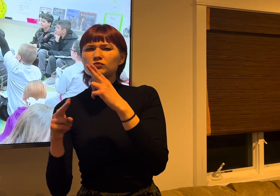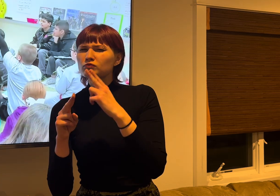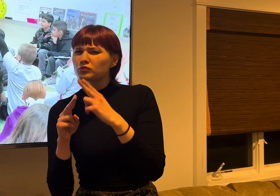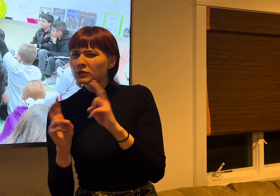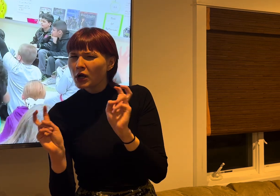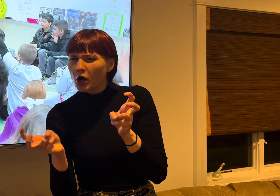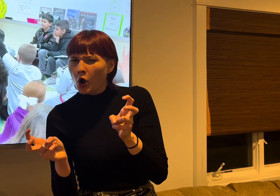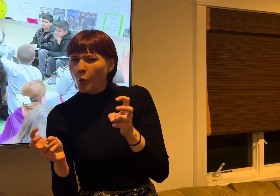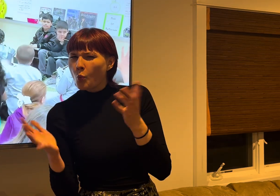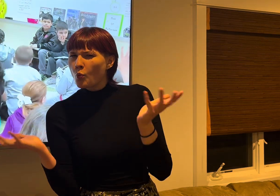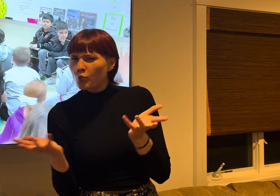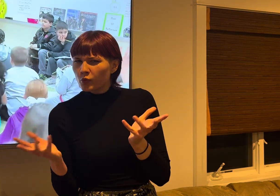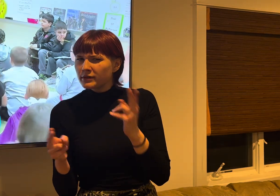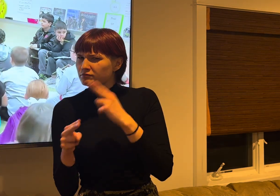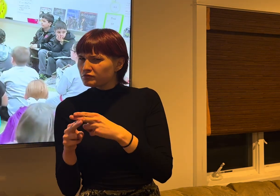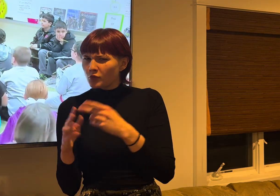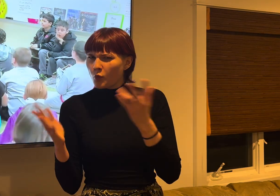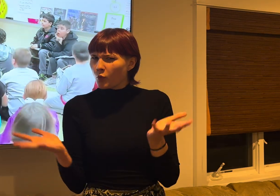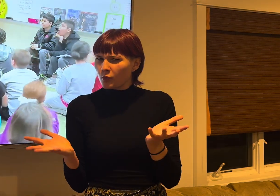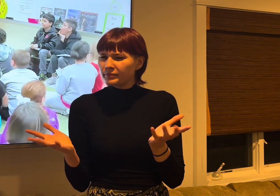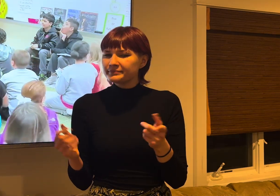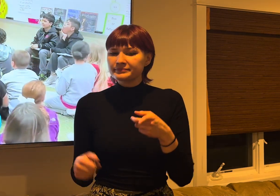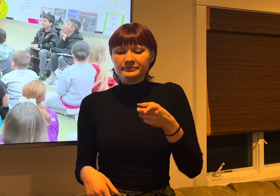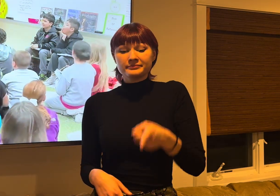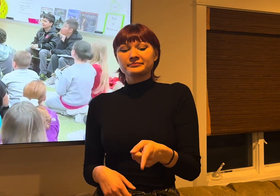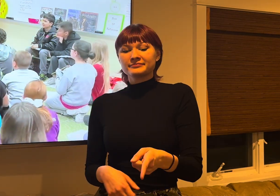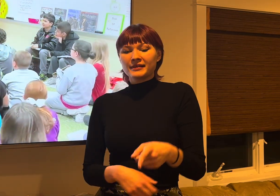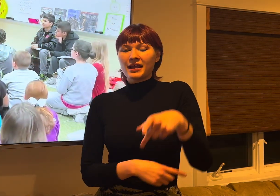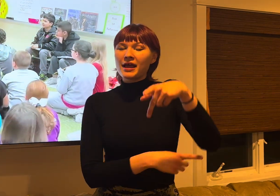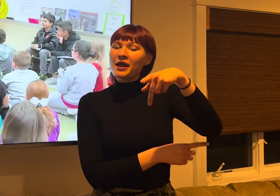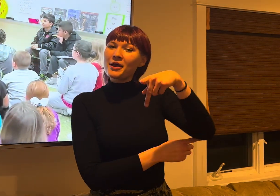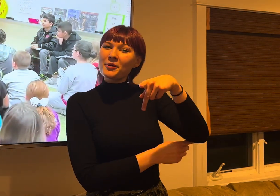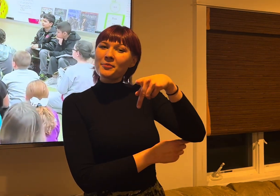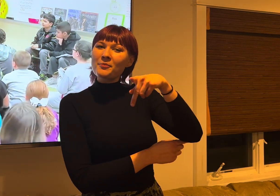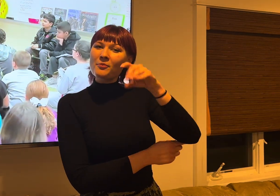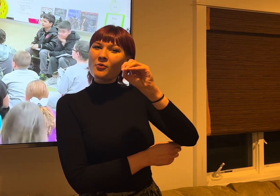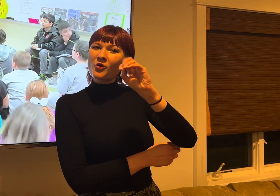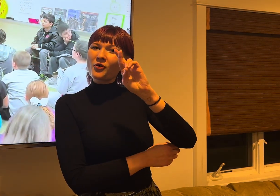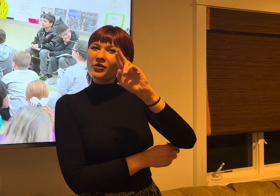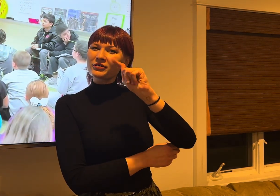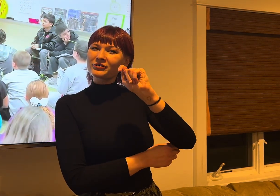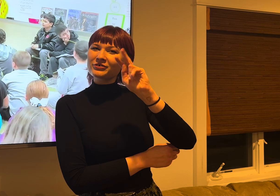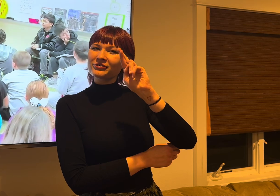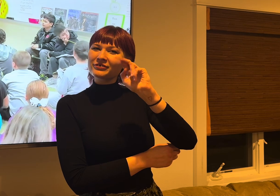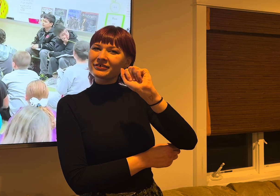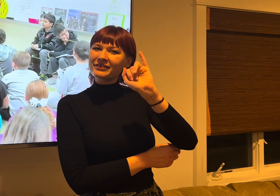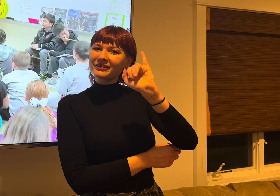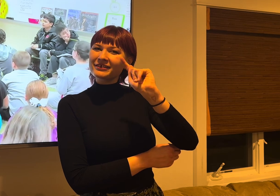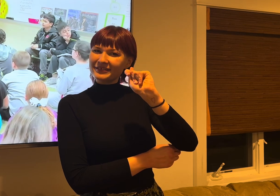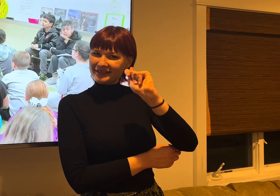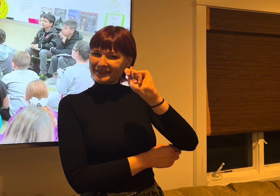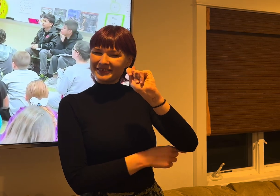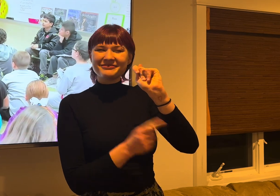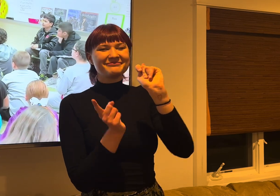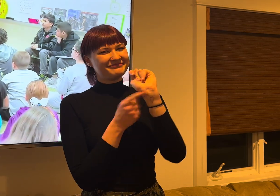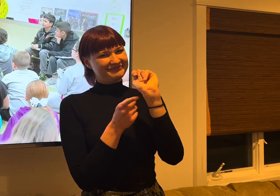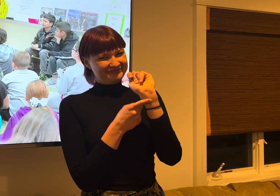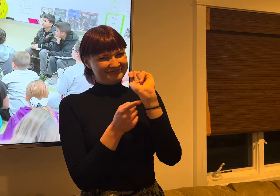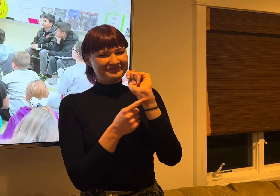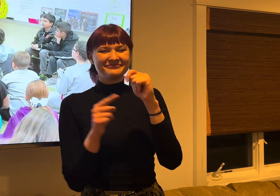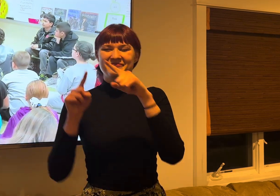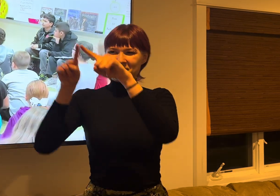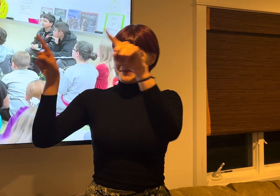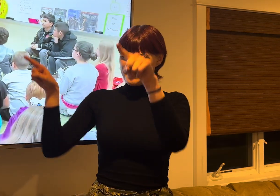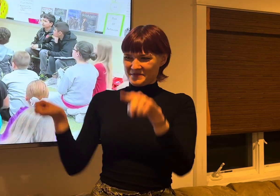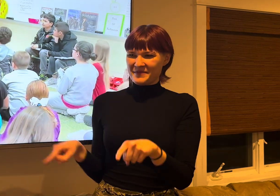it. A portrait? A portrait. We're going to look at a portrait. So we're going to study George Washington. We've been doing